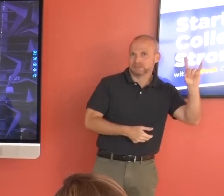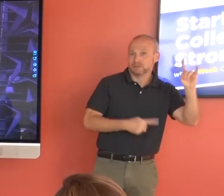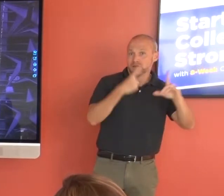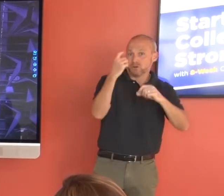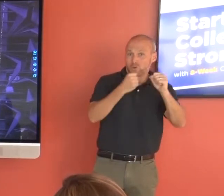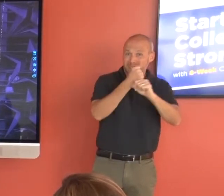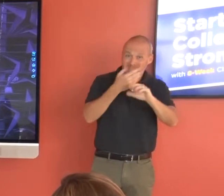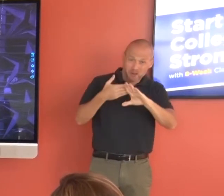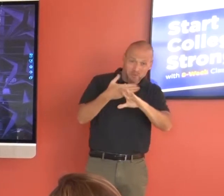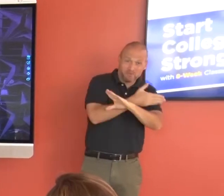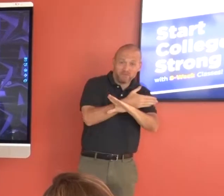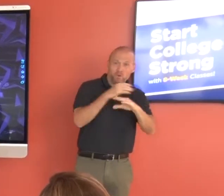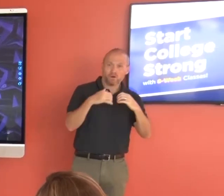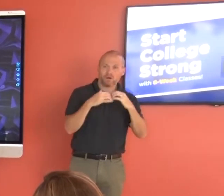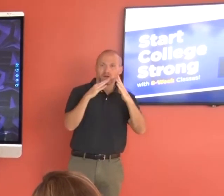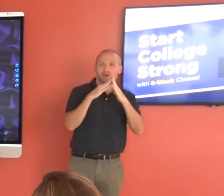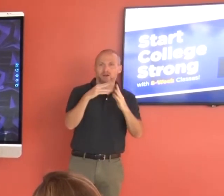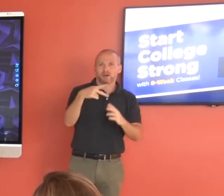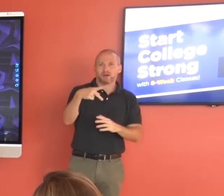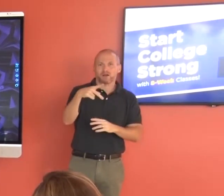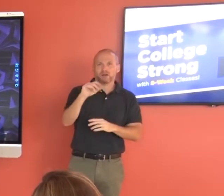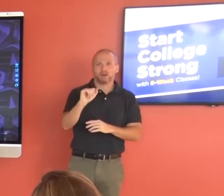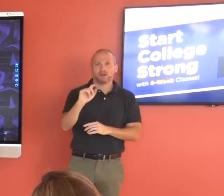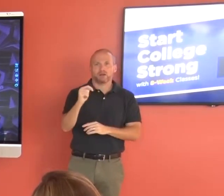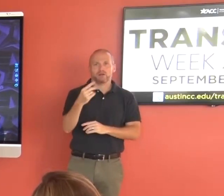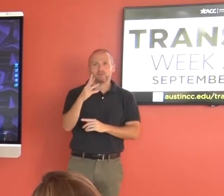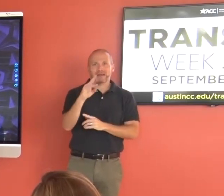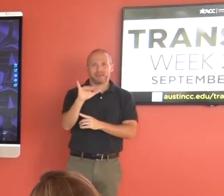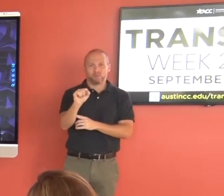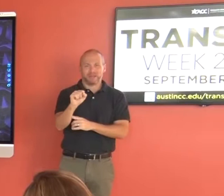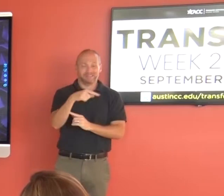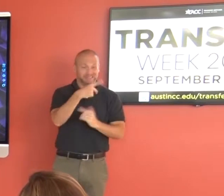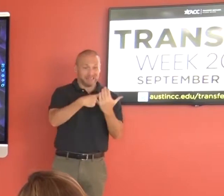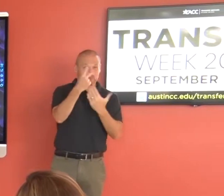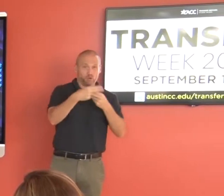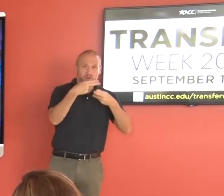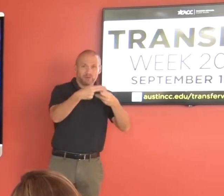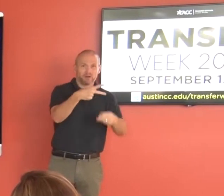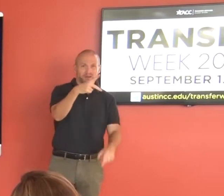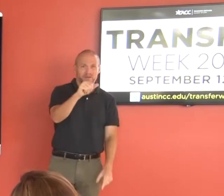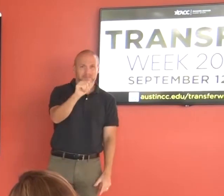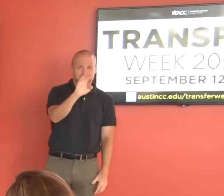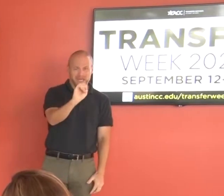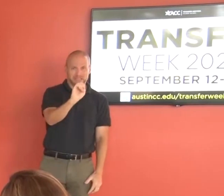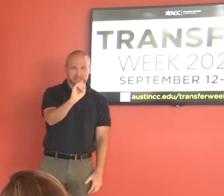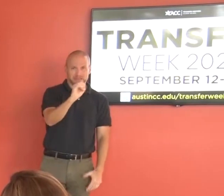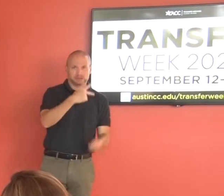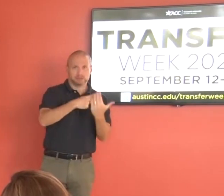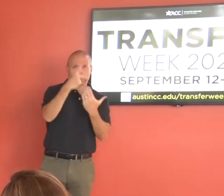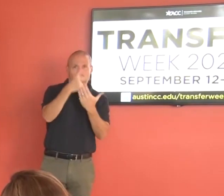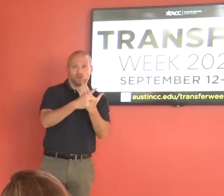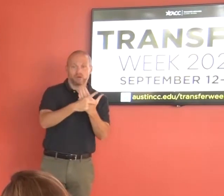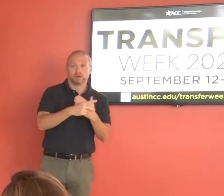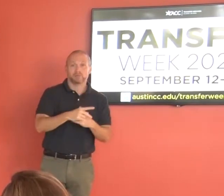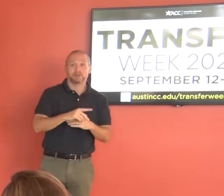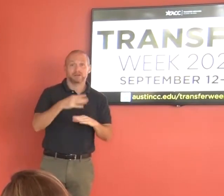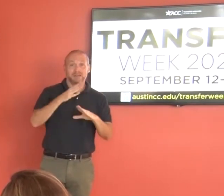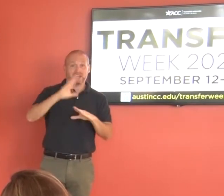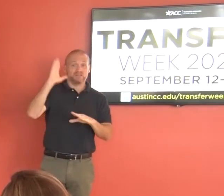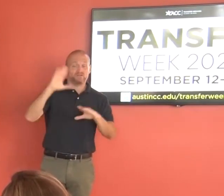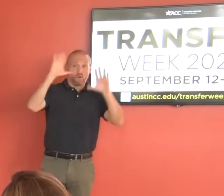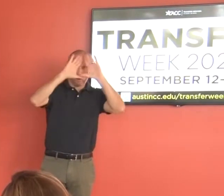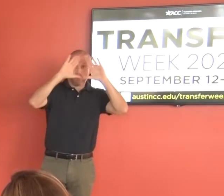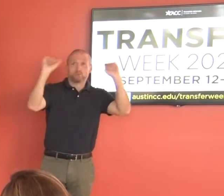before the Pathways program. It's called the PACE program. PACE program was a concept developed by then President